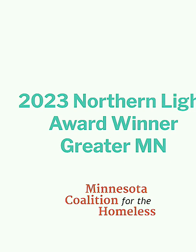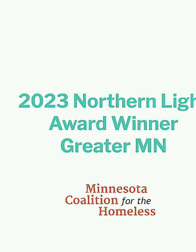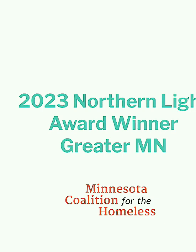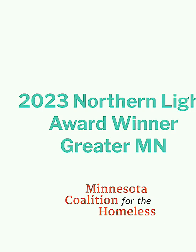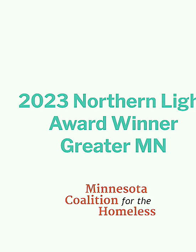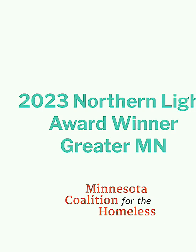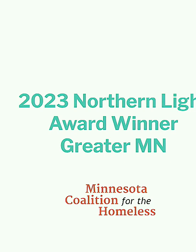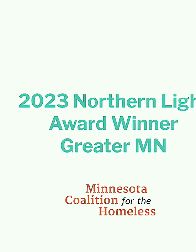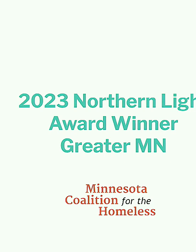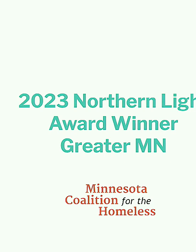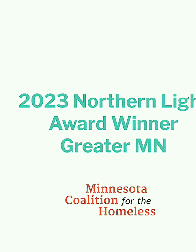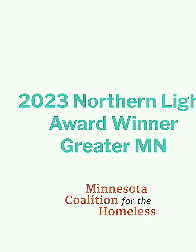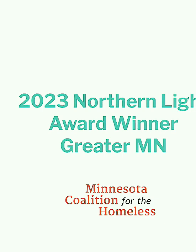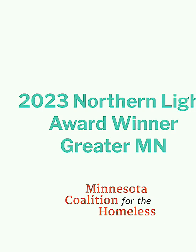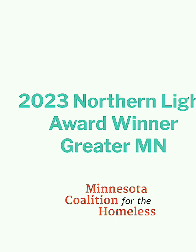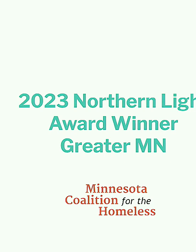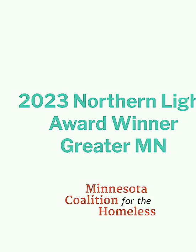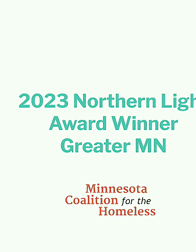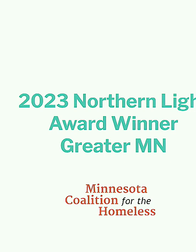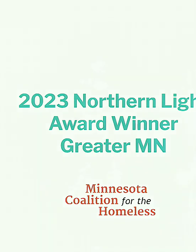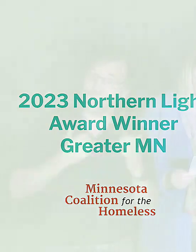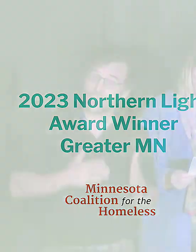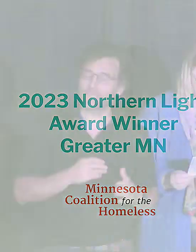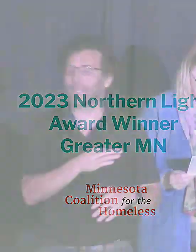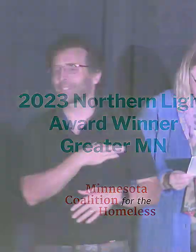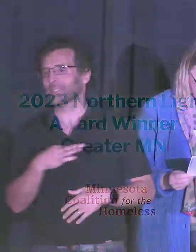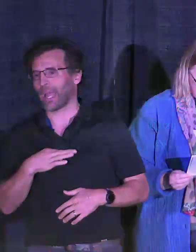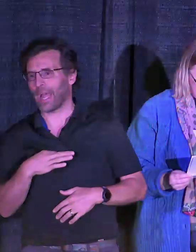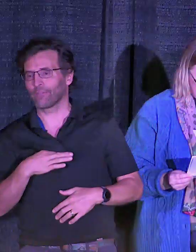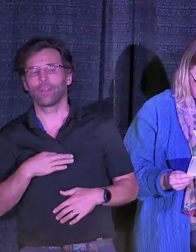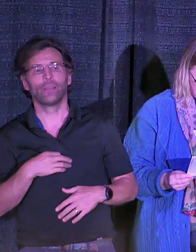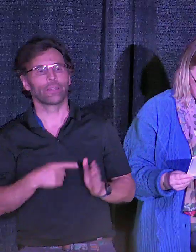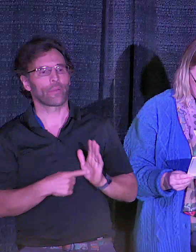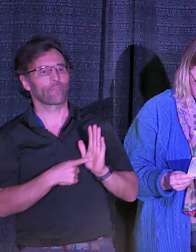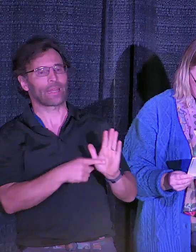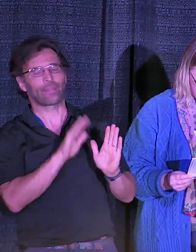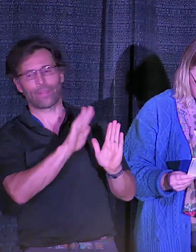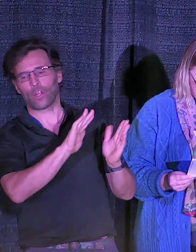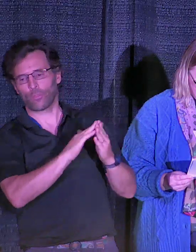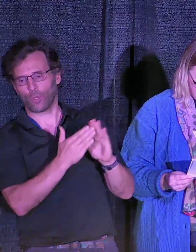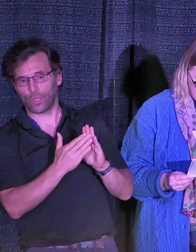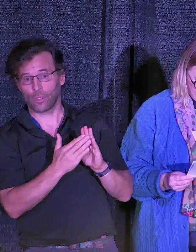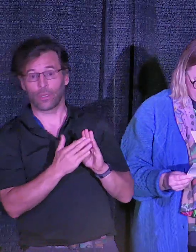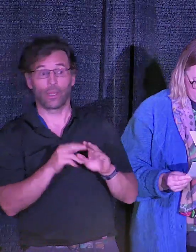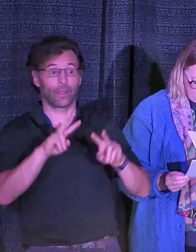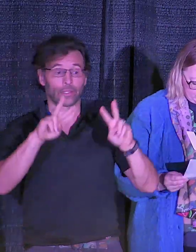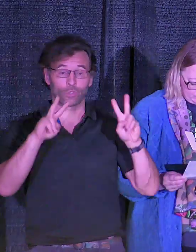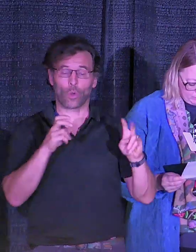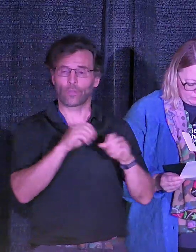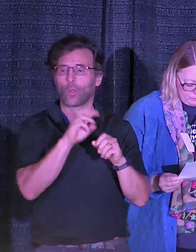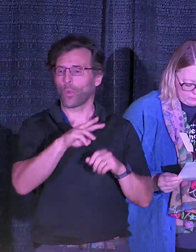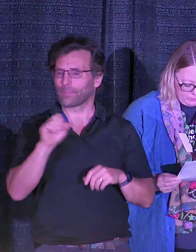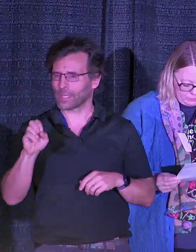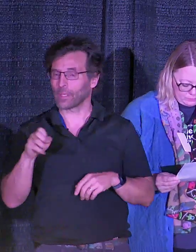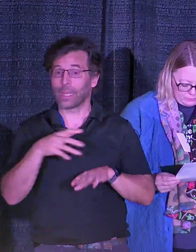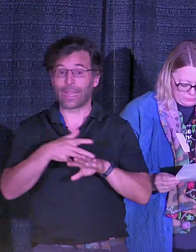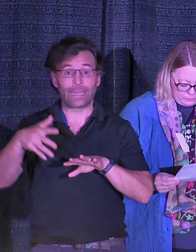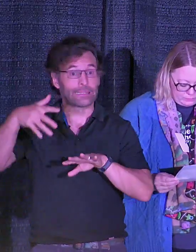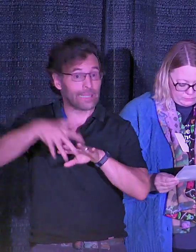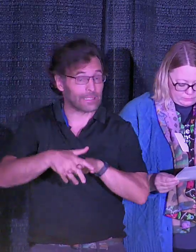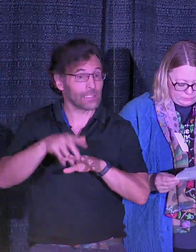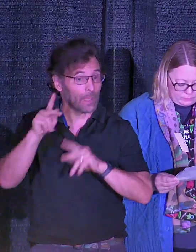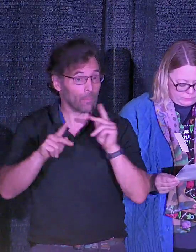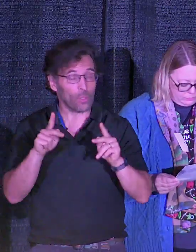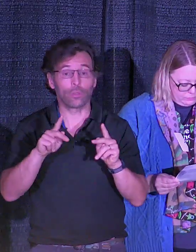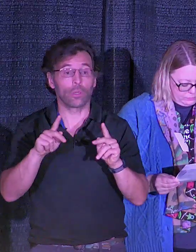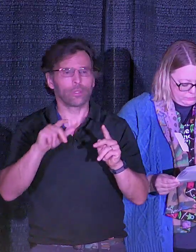programming can be led by residents and staff that reflect their community. as quoted in their website, Indigenous people not